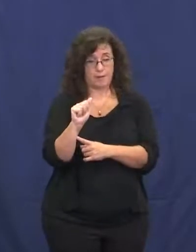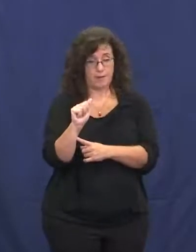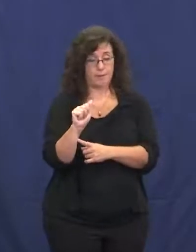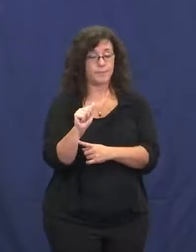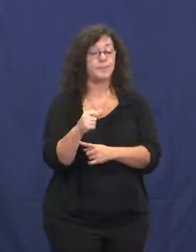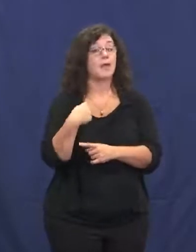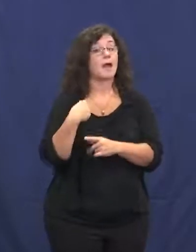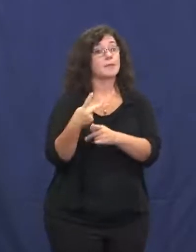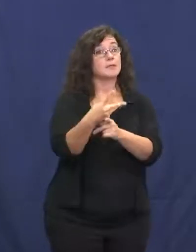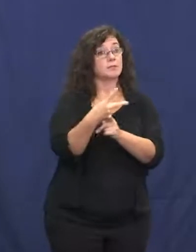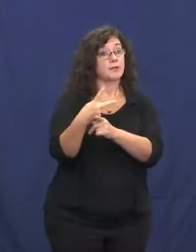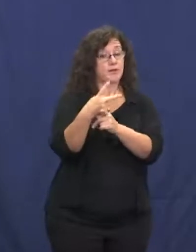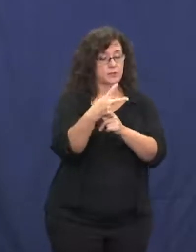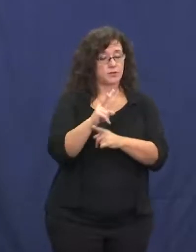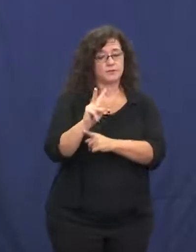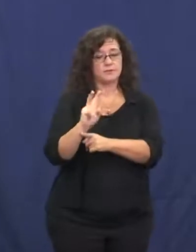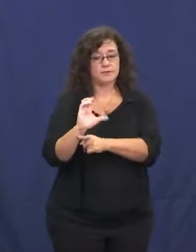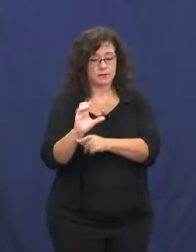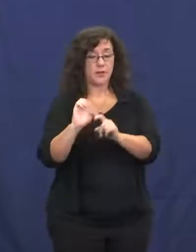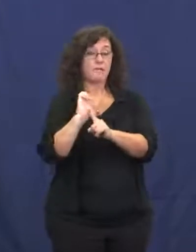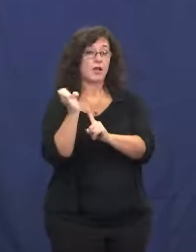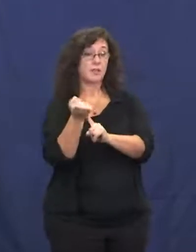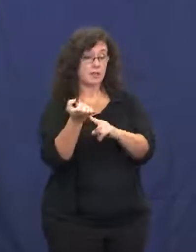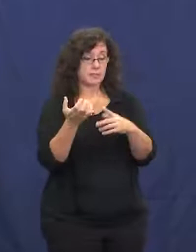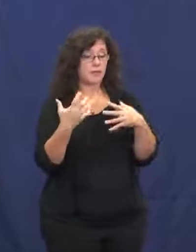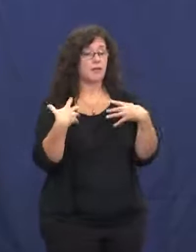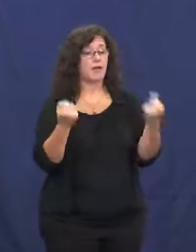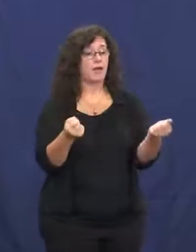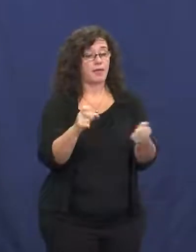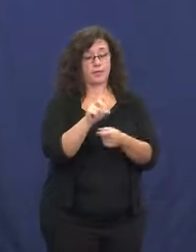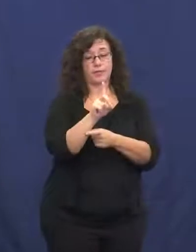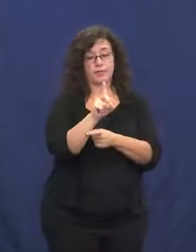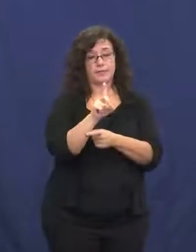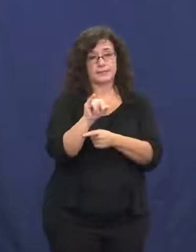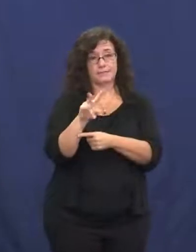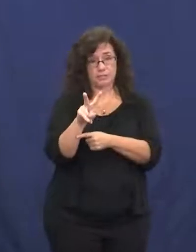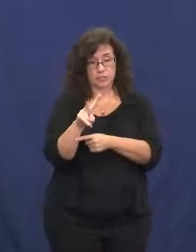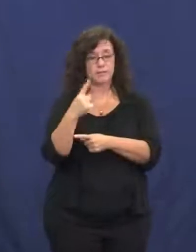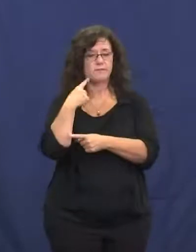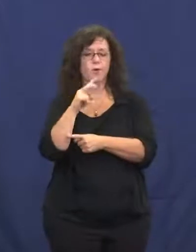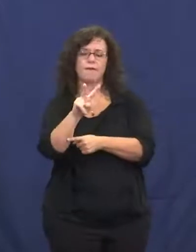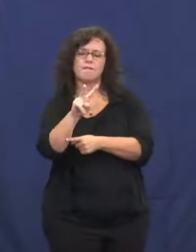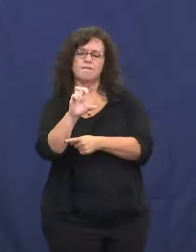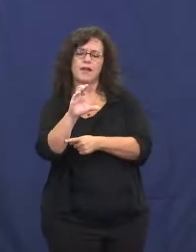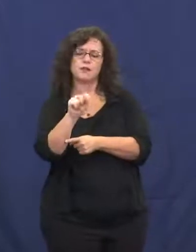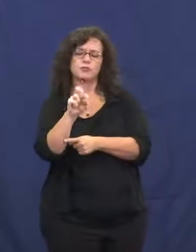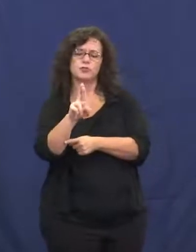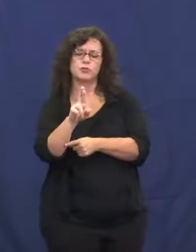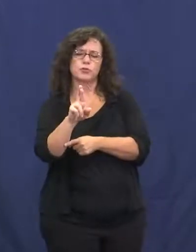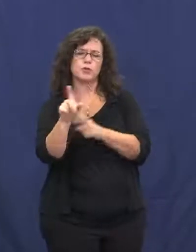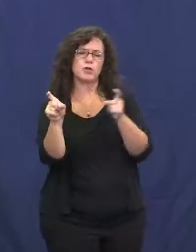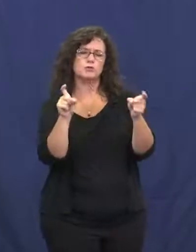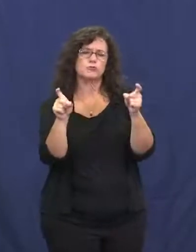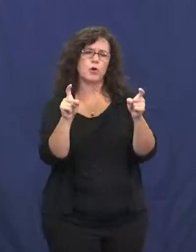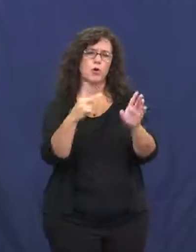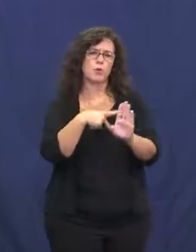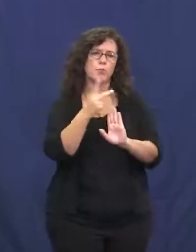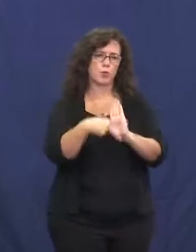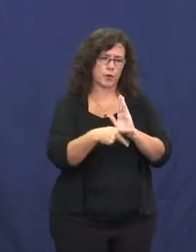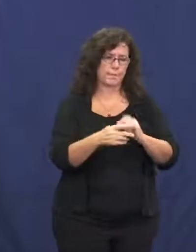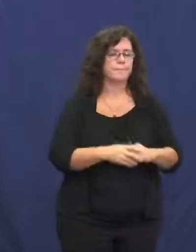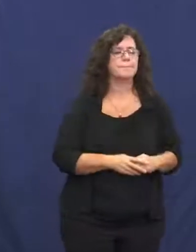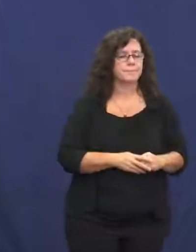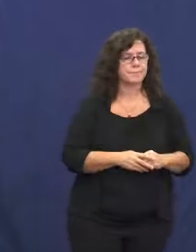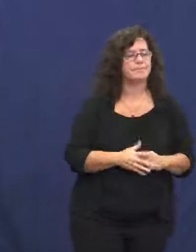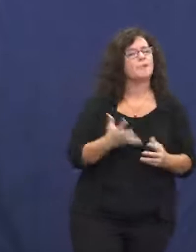with the Ventura County Environmental Health Division's Vector Control Program. And I want to talk a little bit about the invasive Aedes